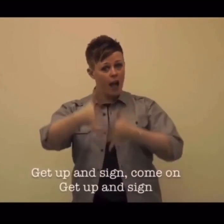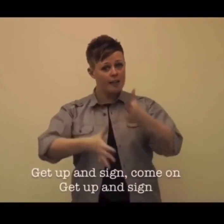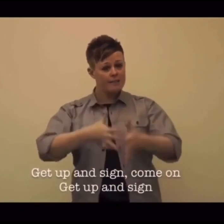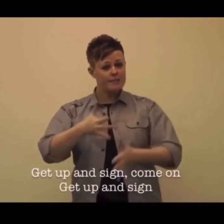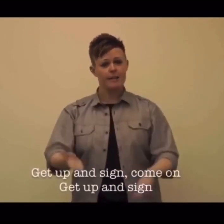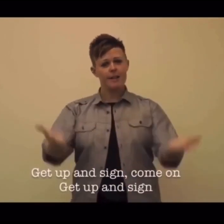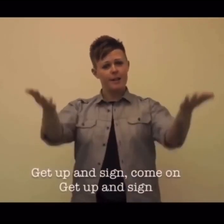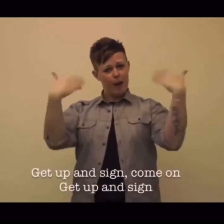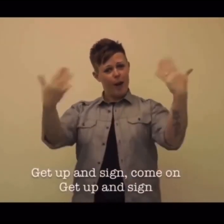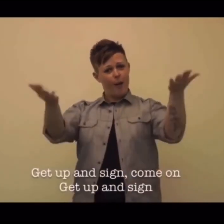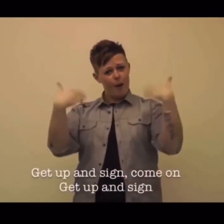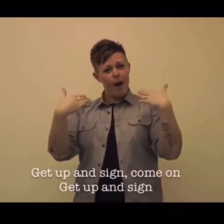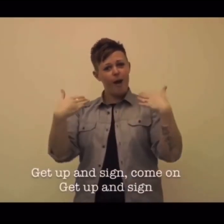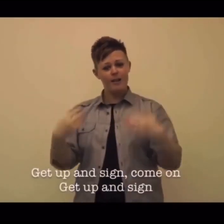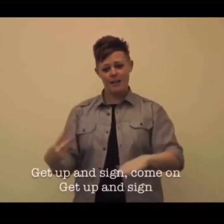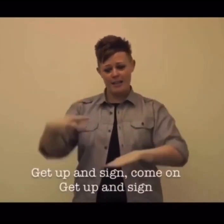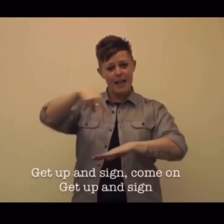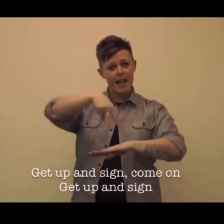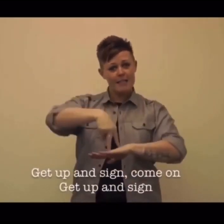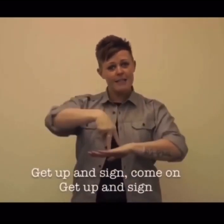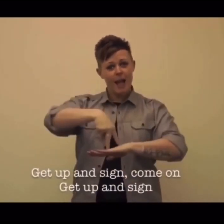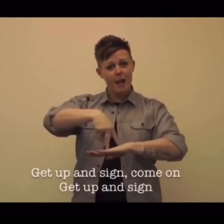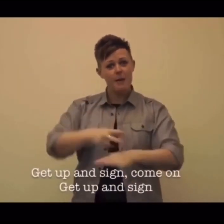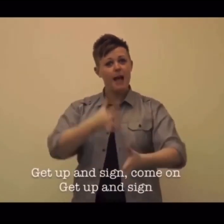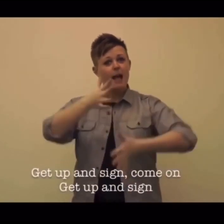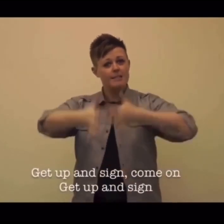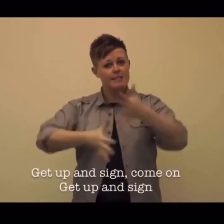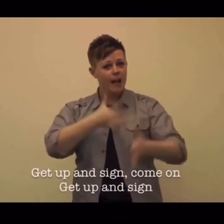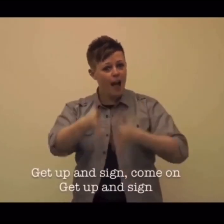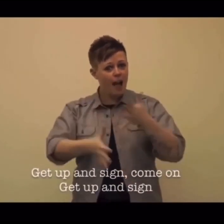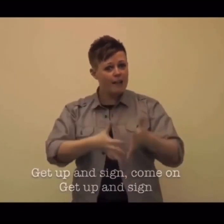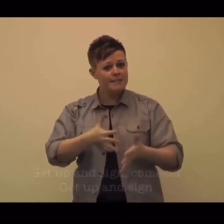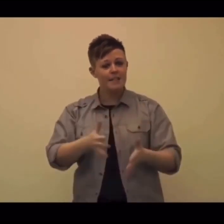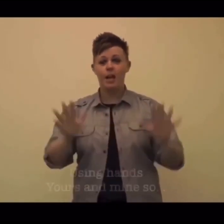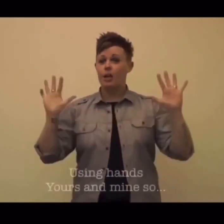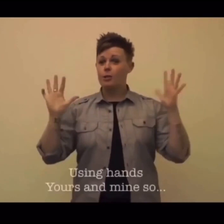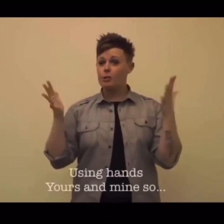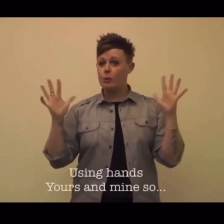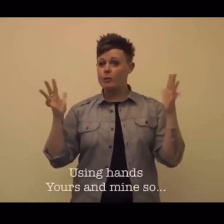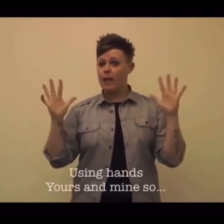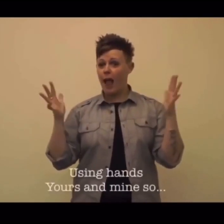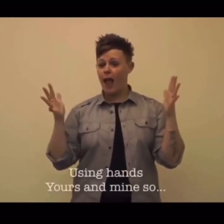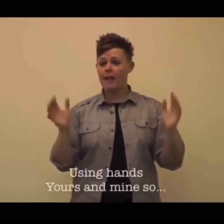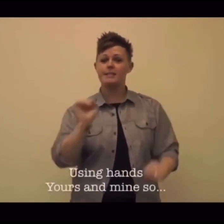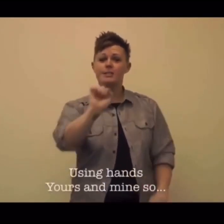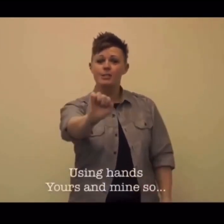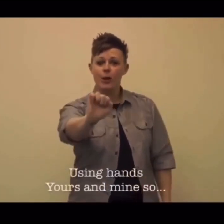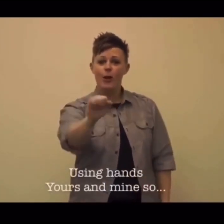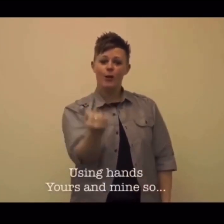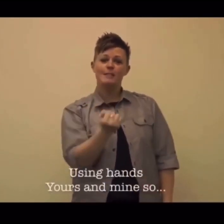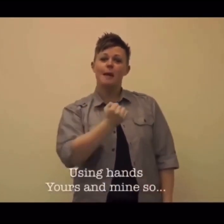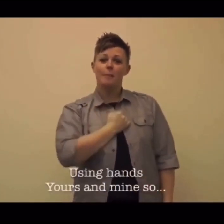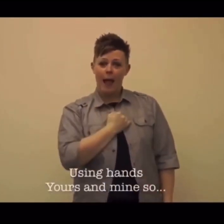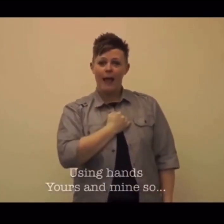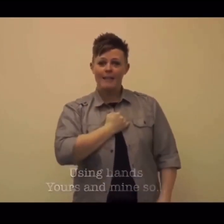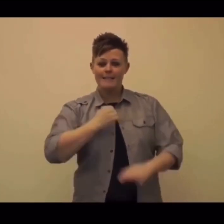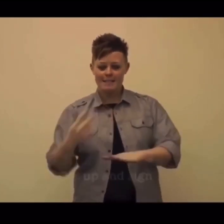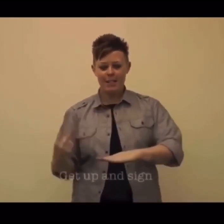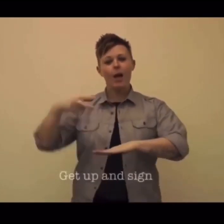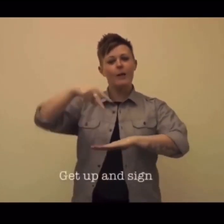sign. Come on, get up and sign. Using hands, yours and mine,